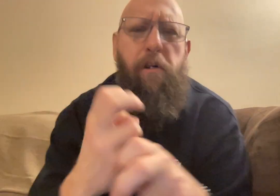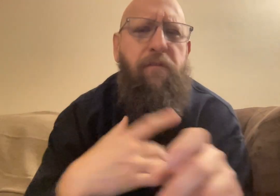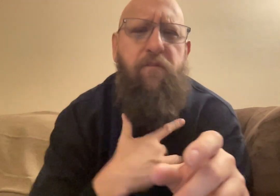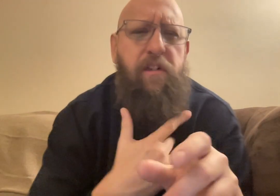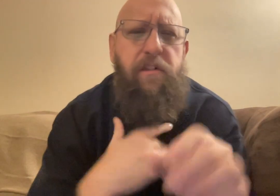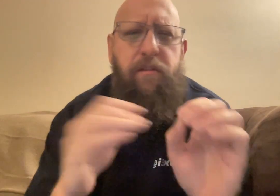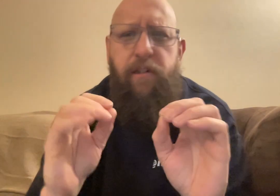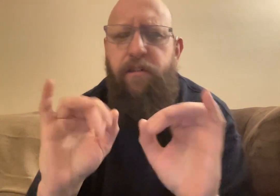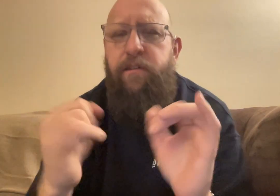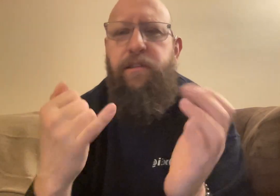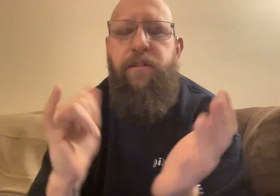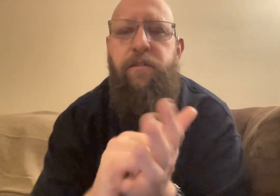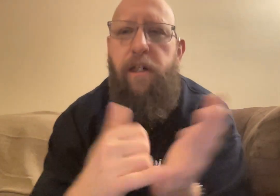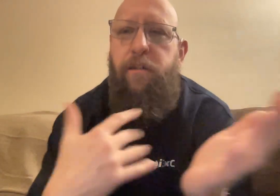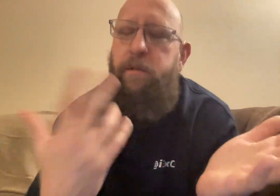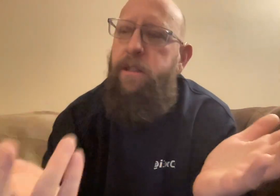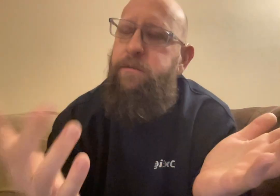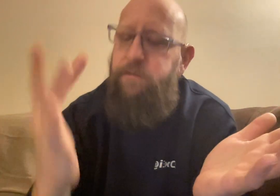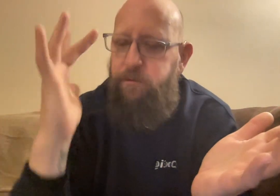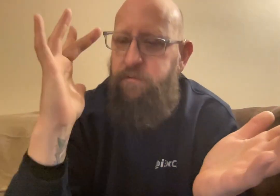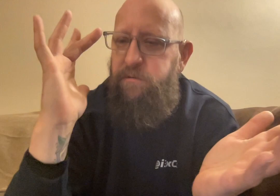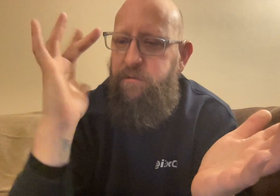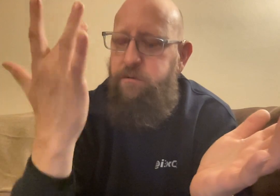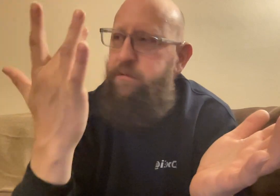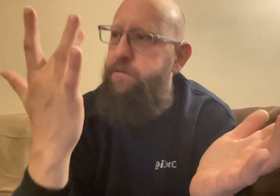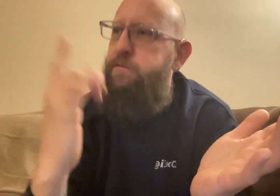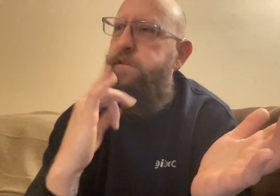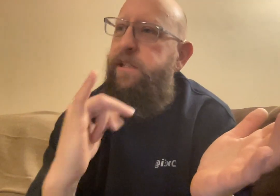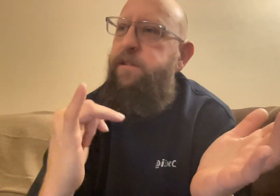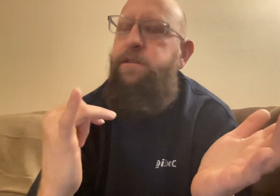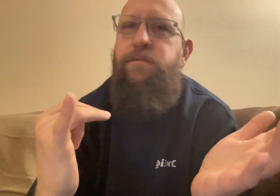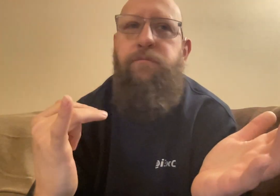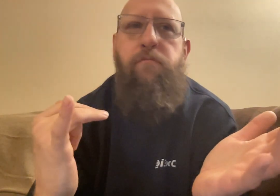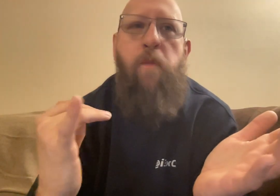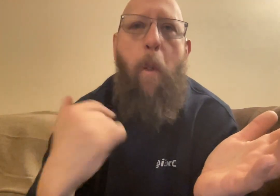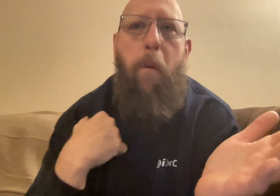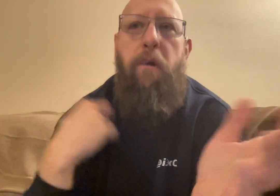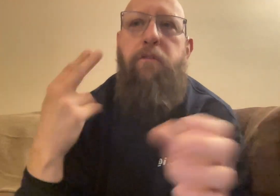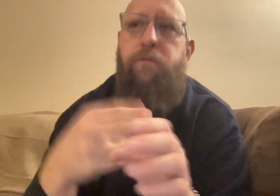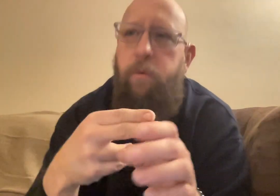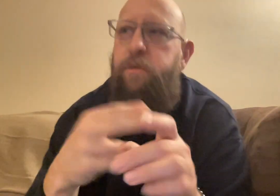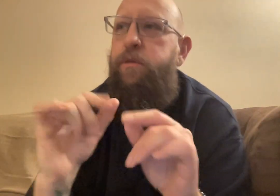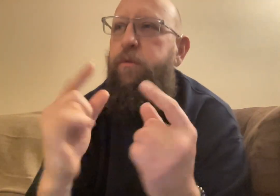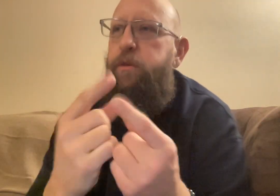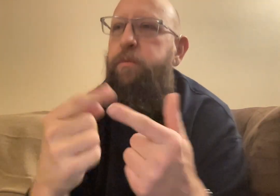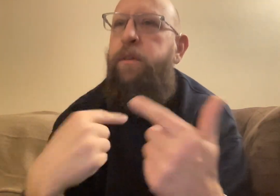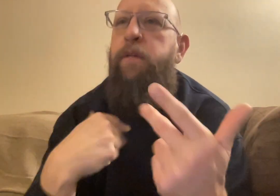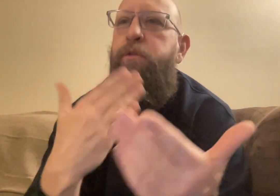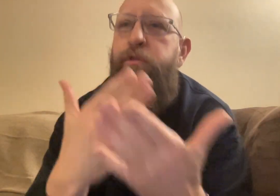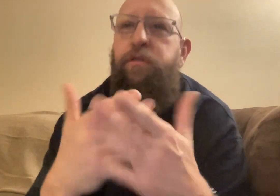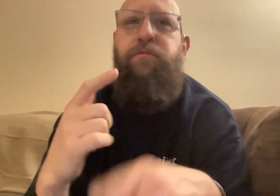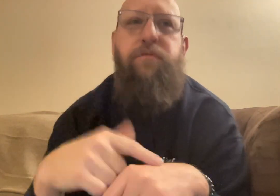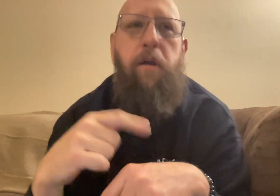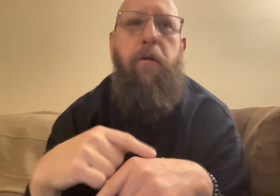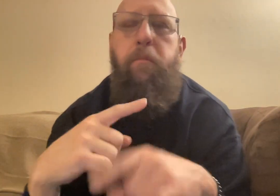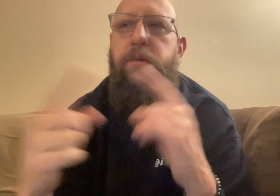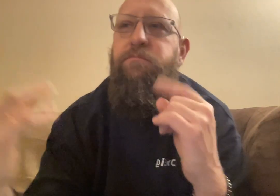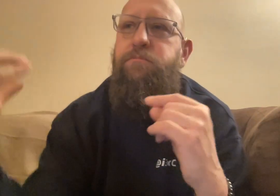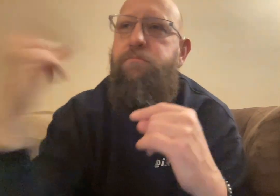I'm not it's just that like, I'm going to live to have a good time, but